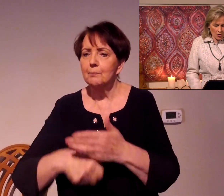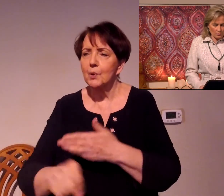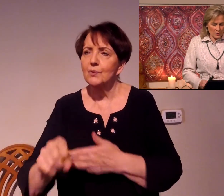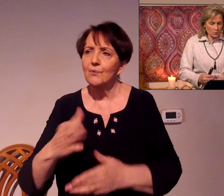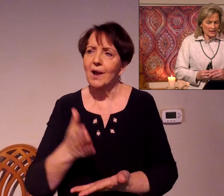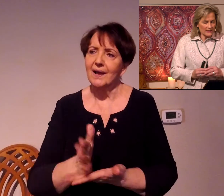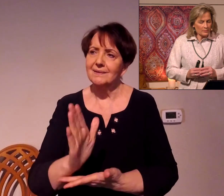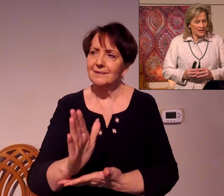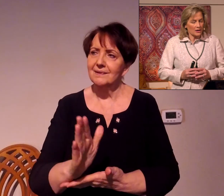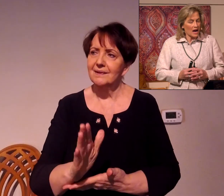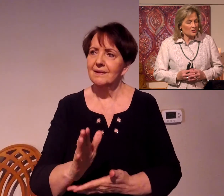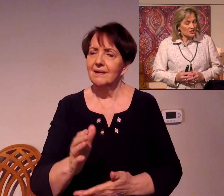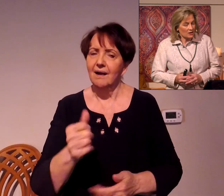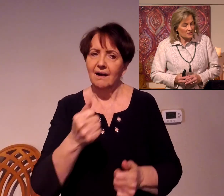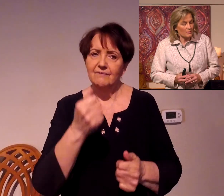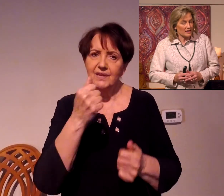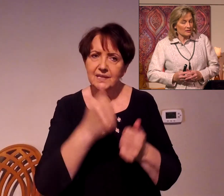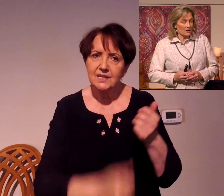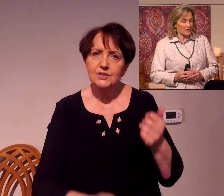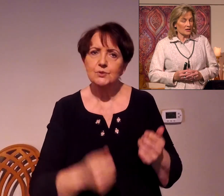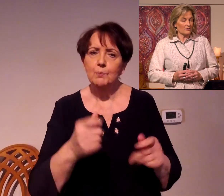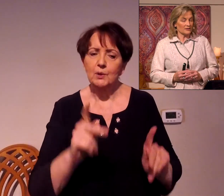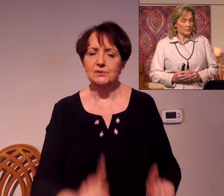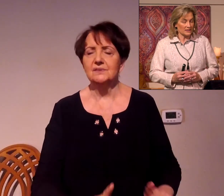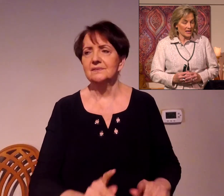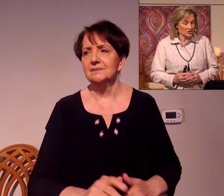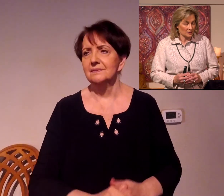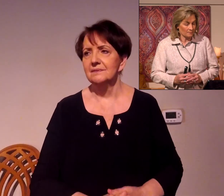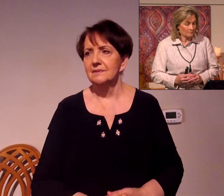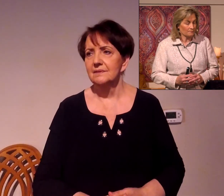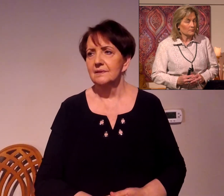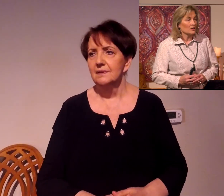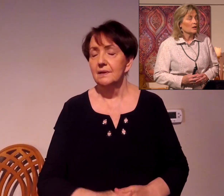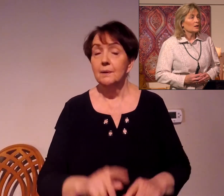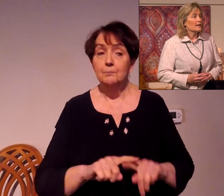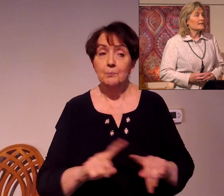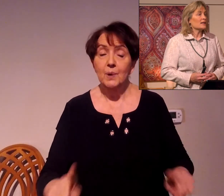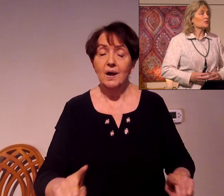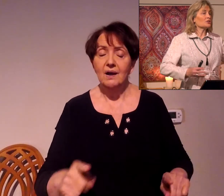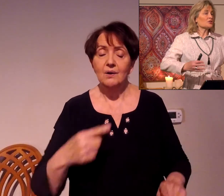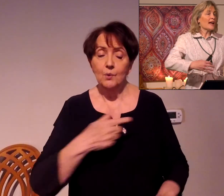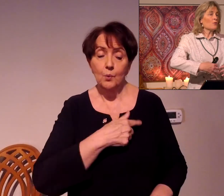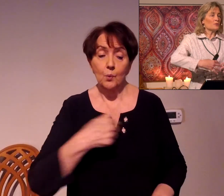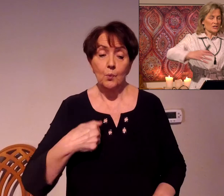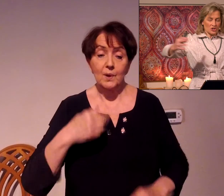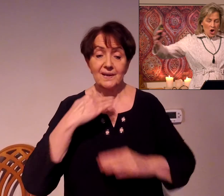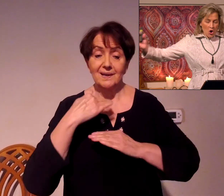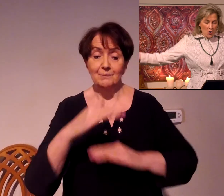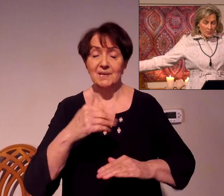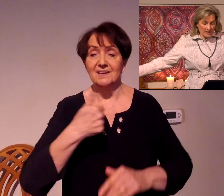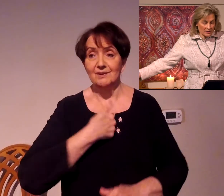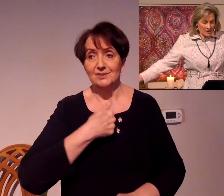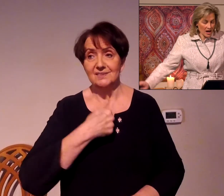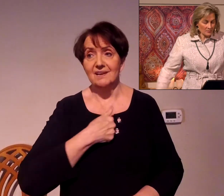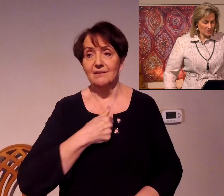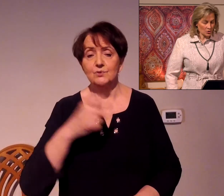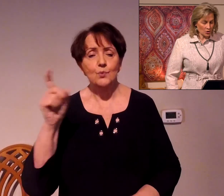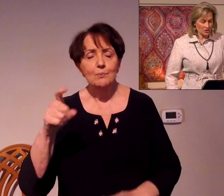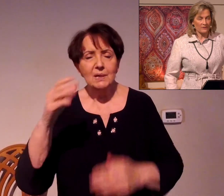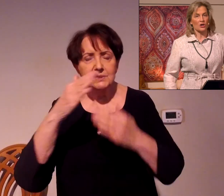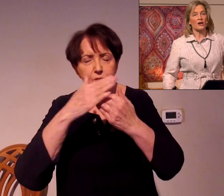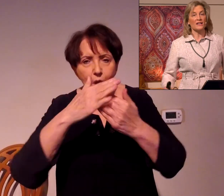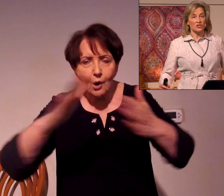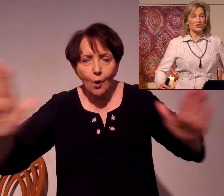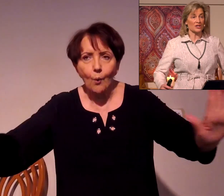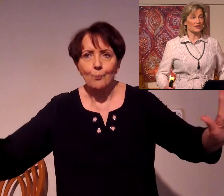living soul, but we limit ourselves by thought of limitation. he tells us now we must open up the